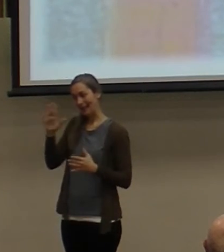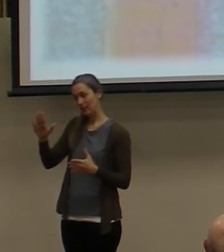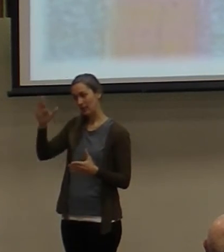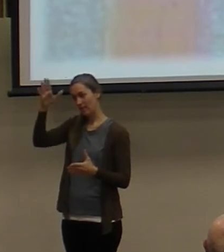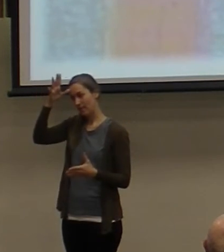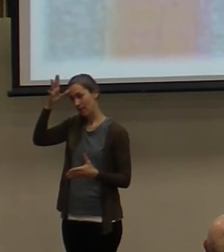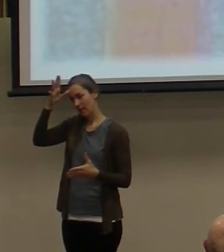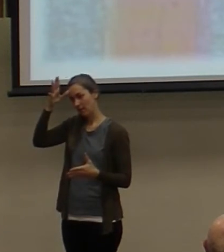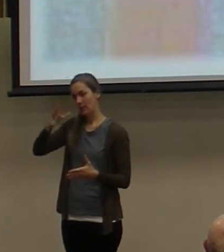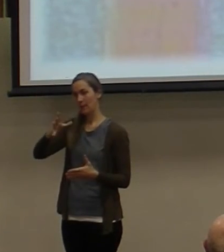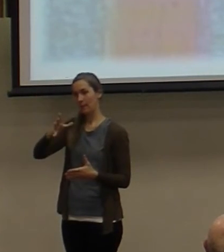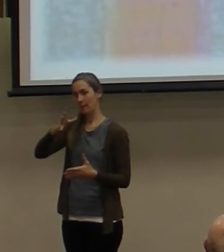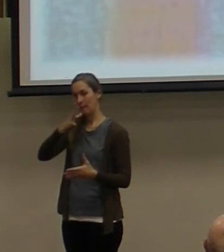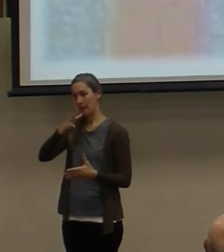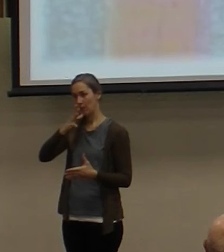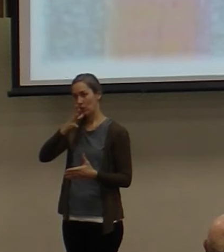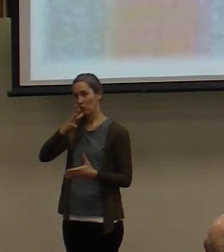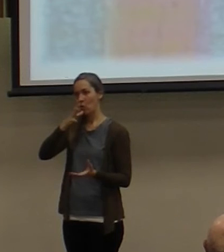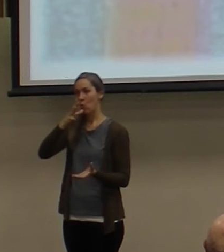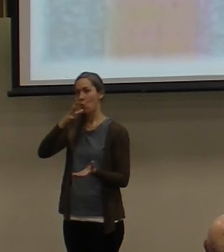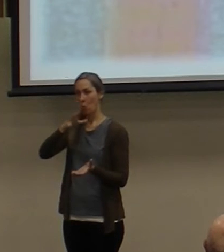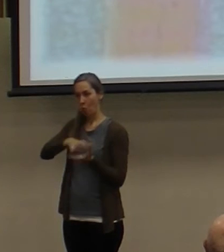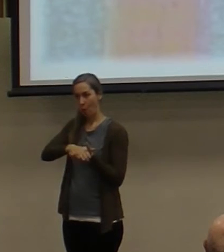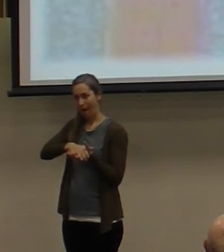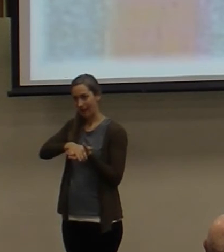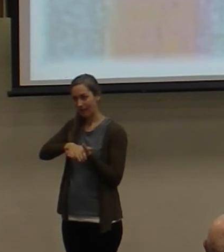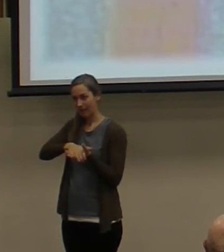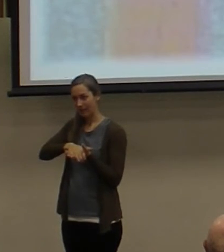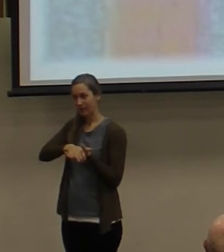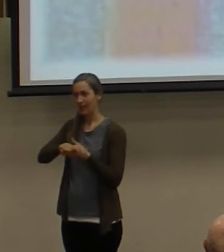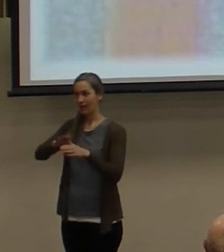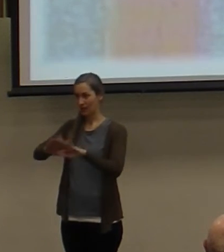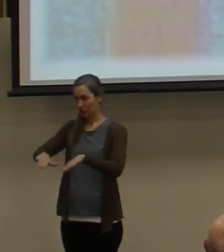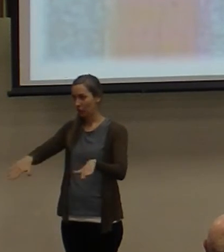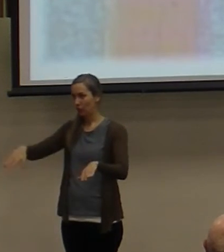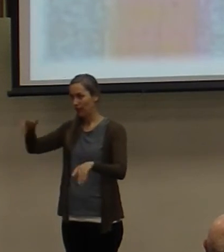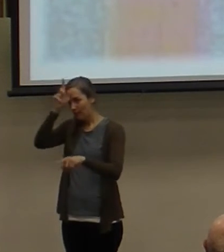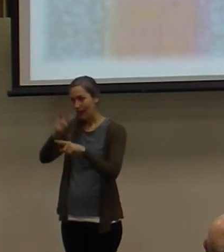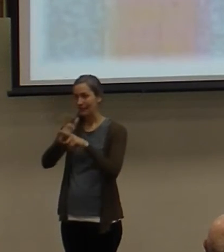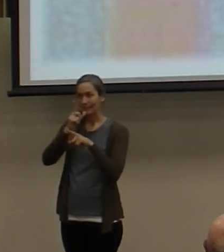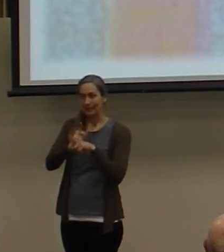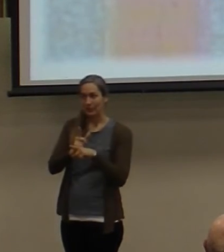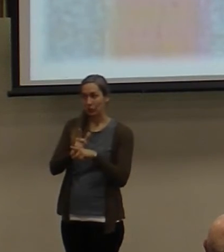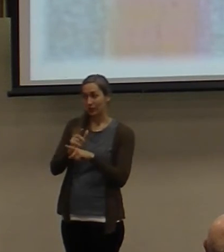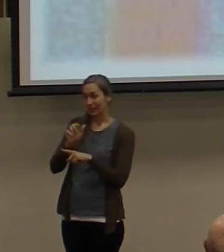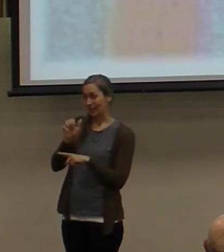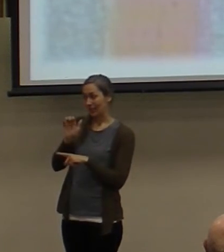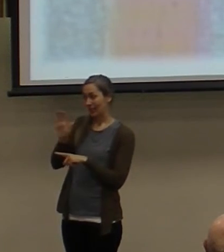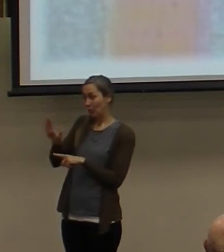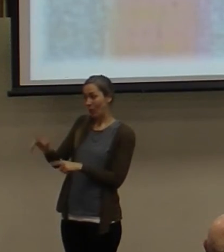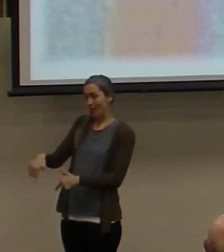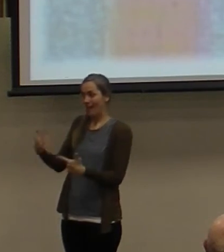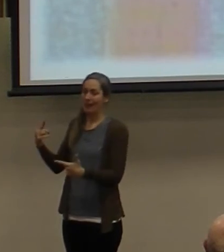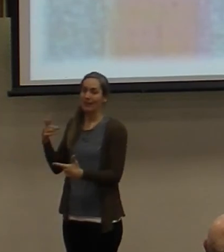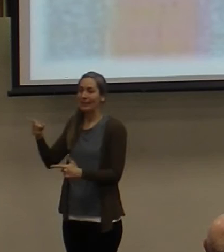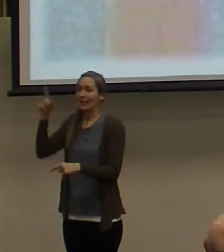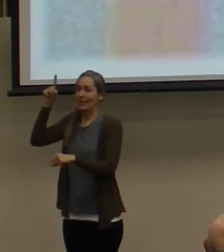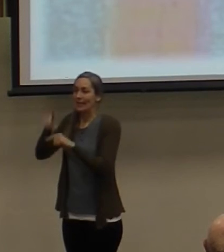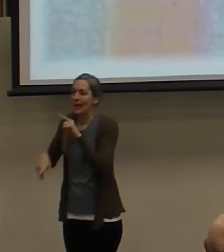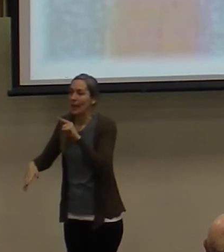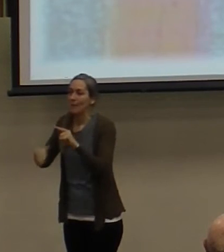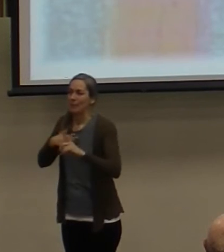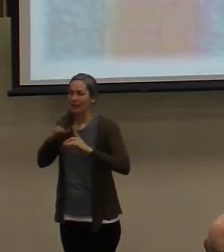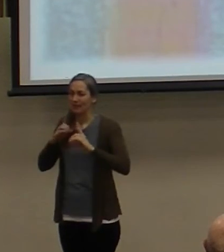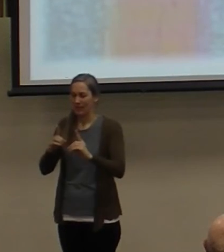wife and children, his brothers and sisters, yes, even his own life, he cannot be my disciple. What